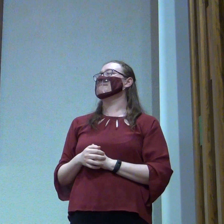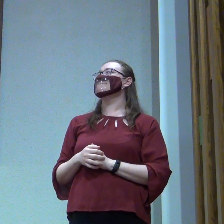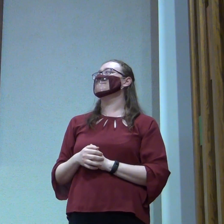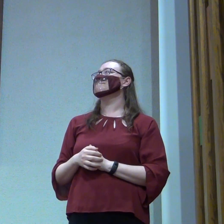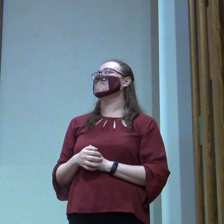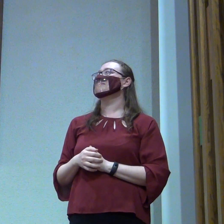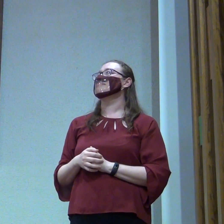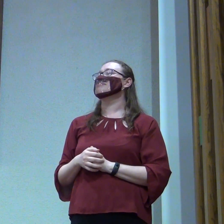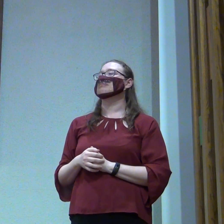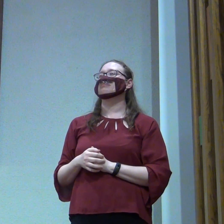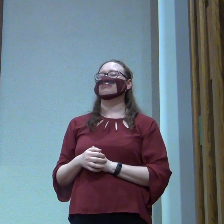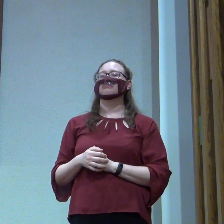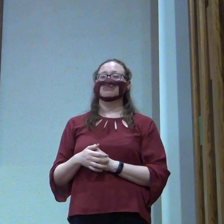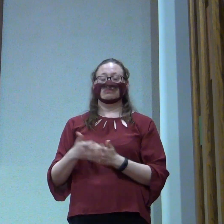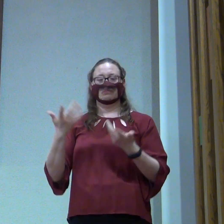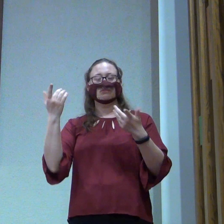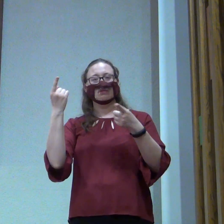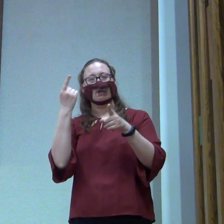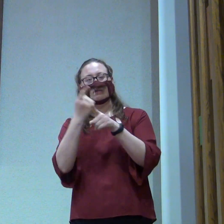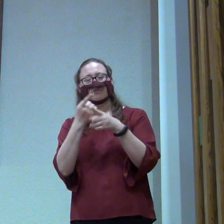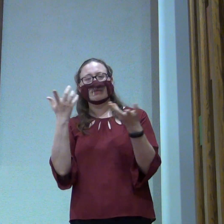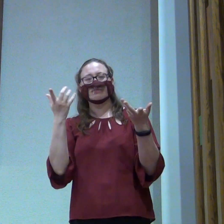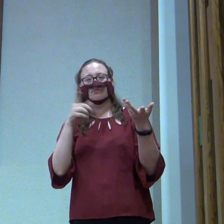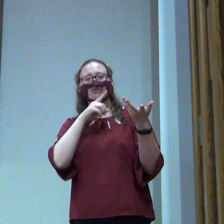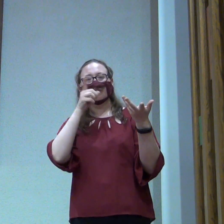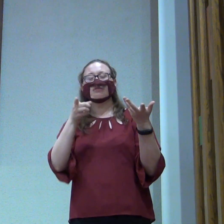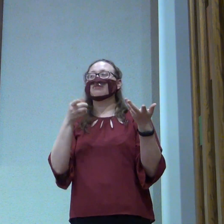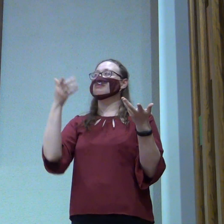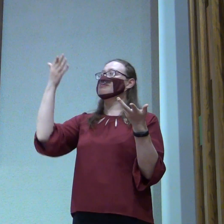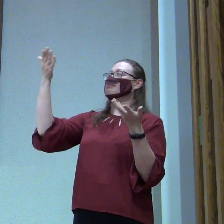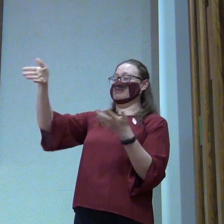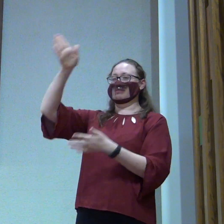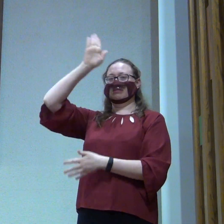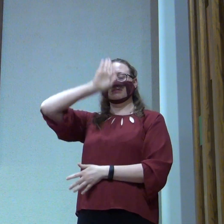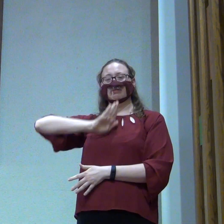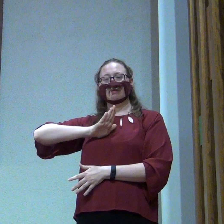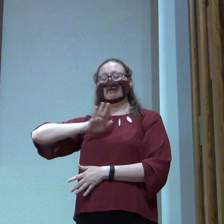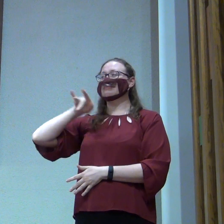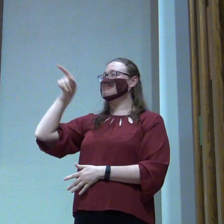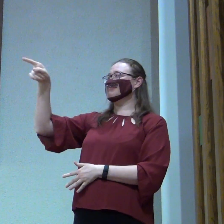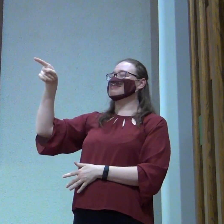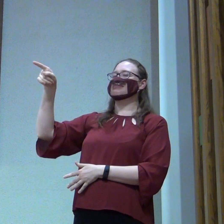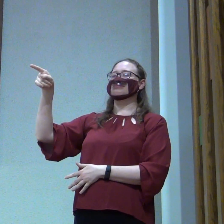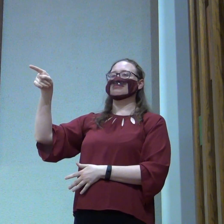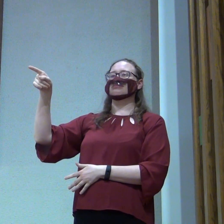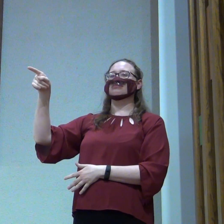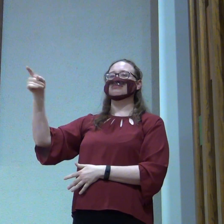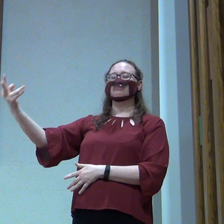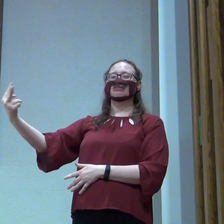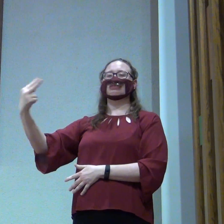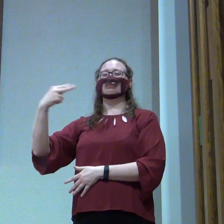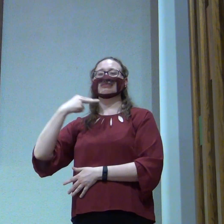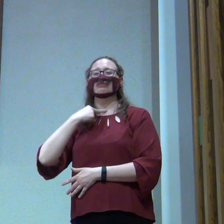And they would have been right. For there he was, very God,